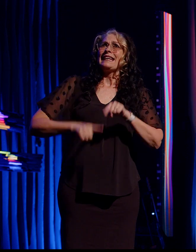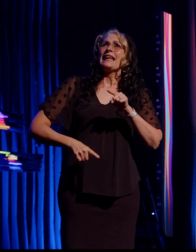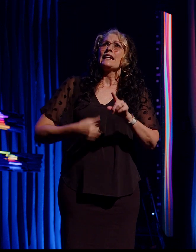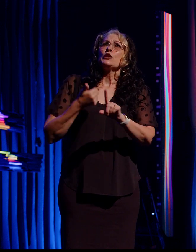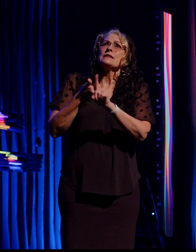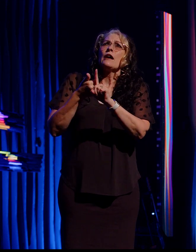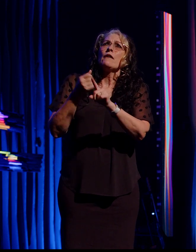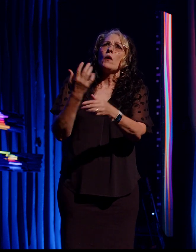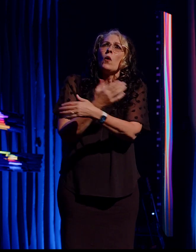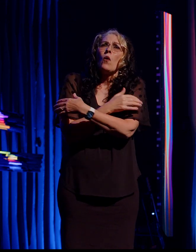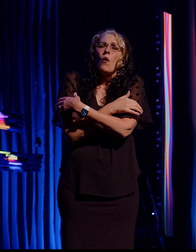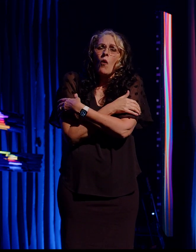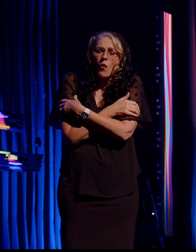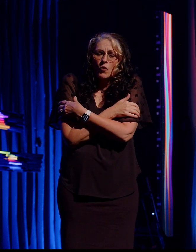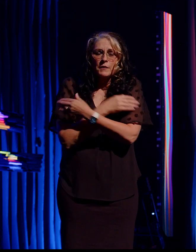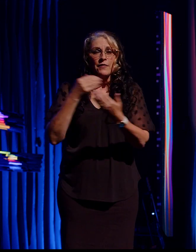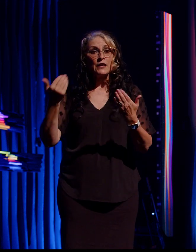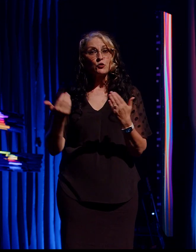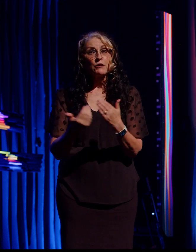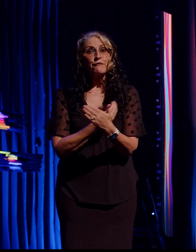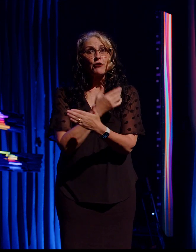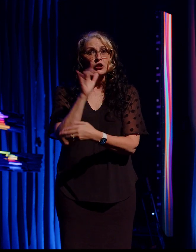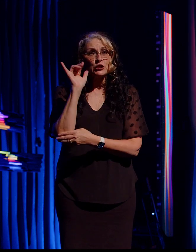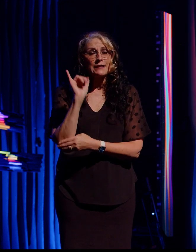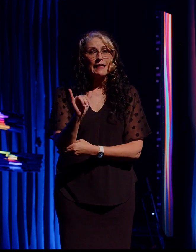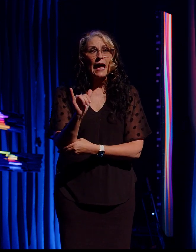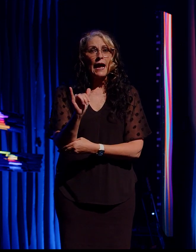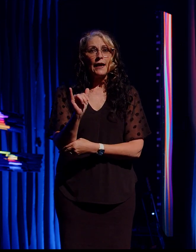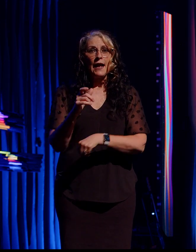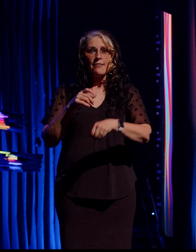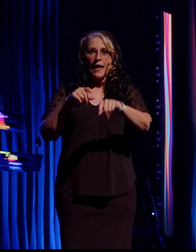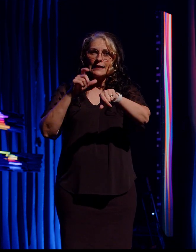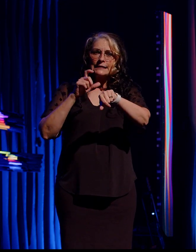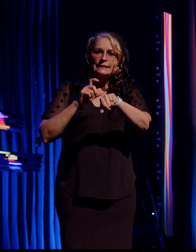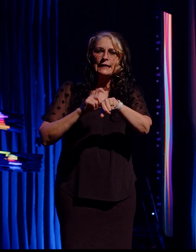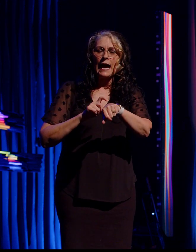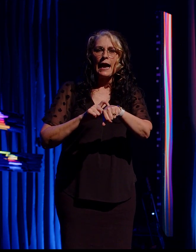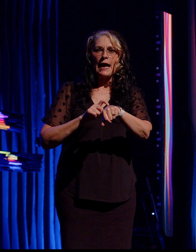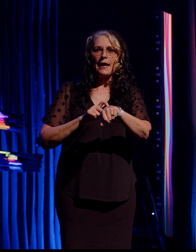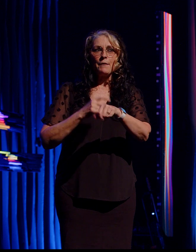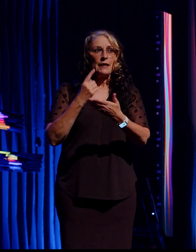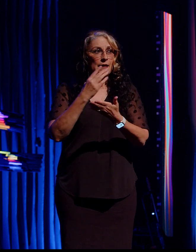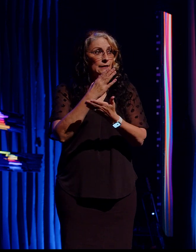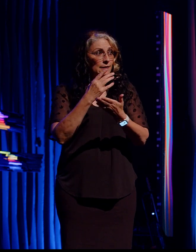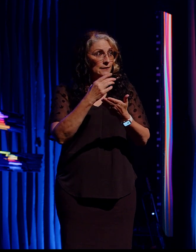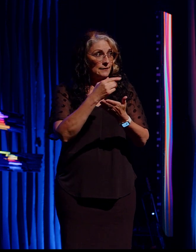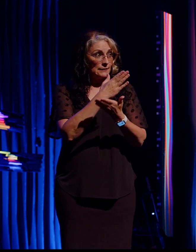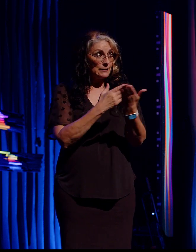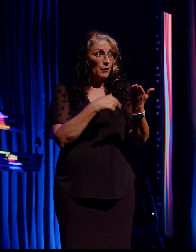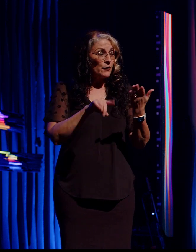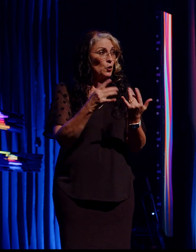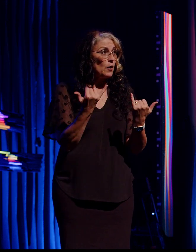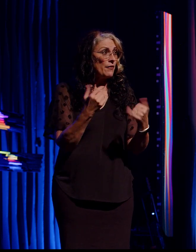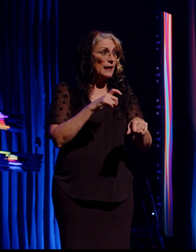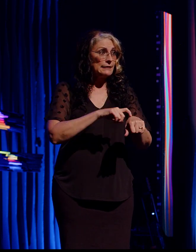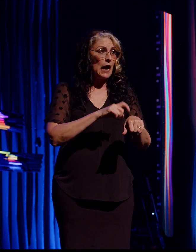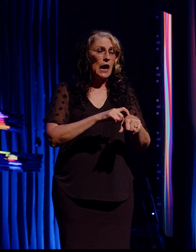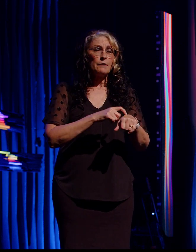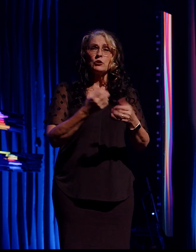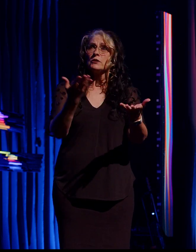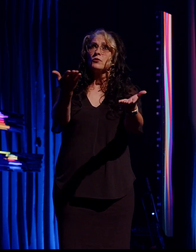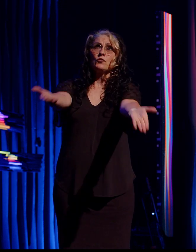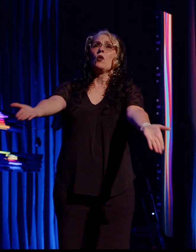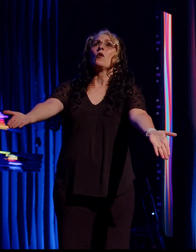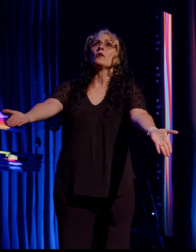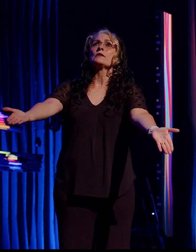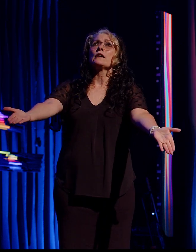me. Like, how refreshing that is to get to that place in time. And some of you are at that place in time where you need to throw yourself on God